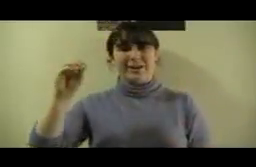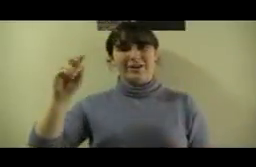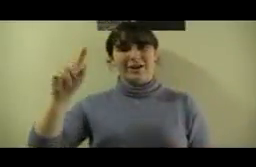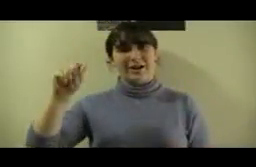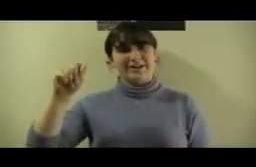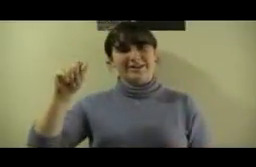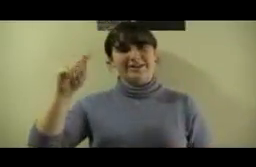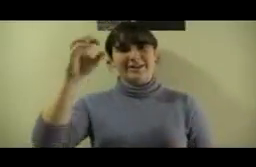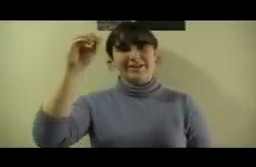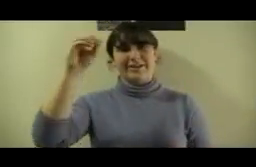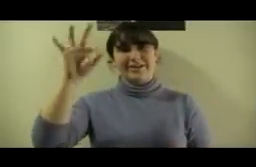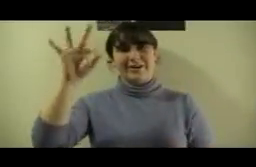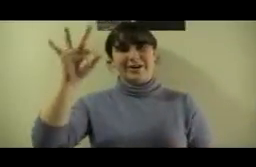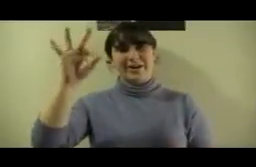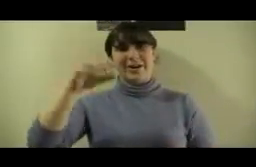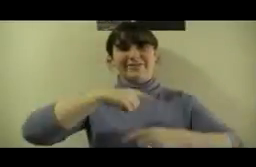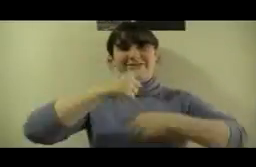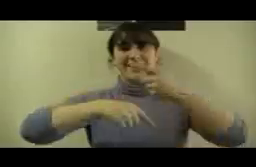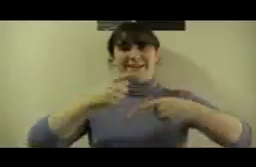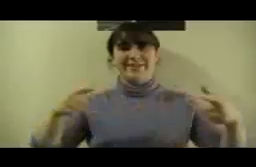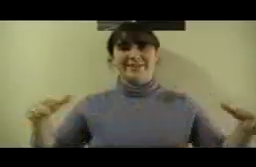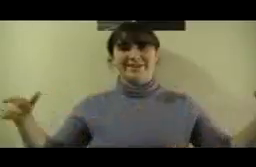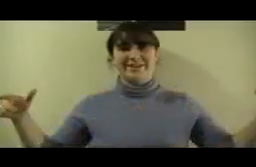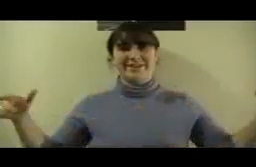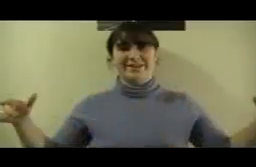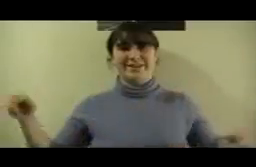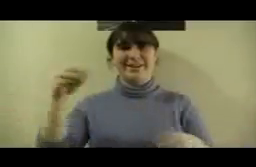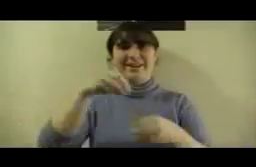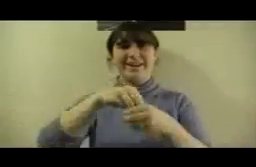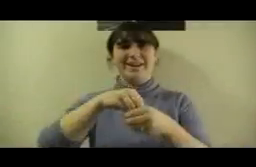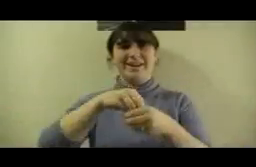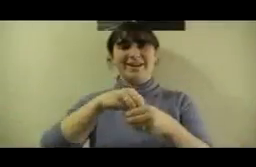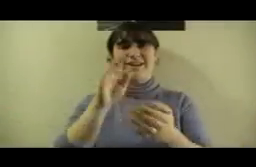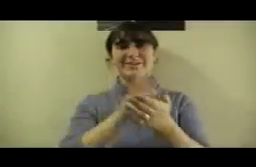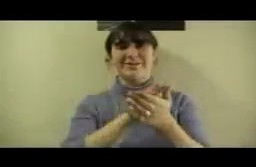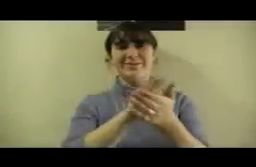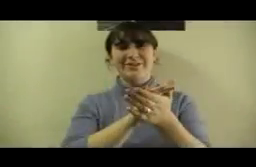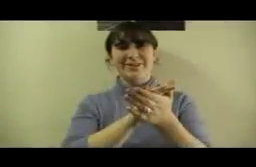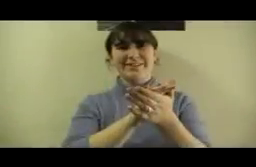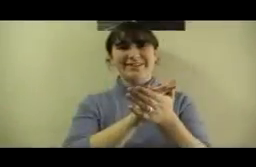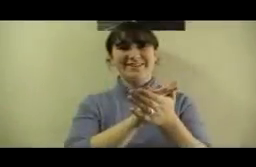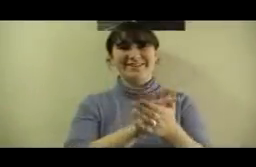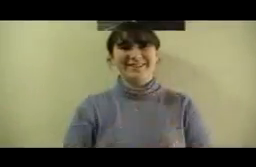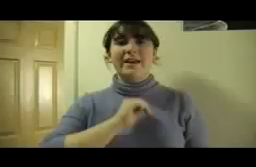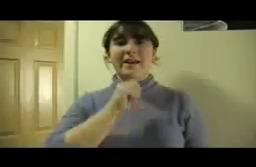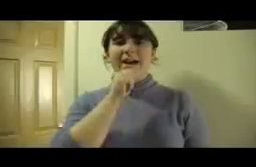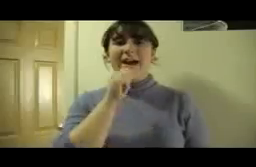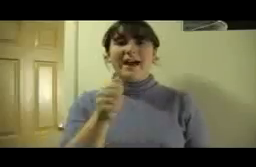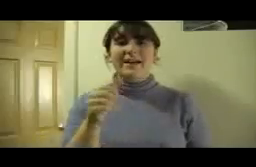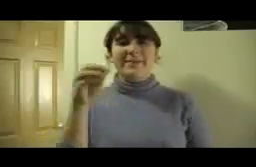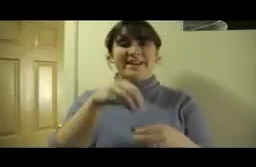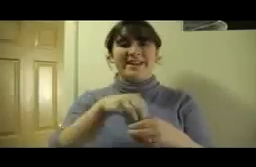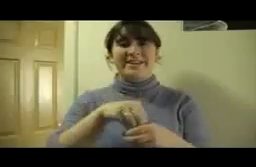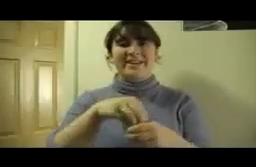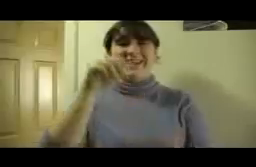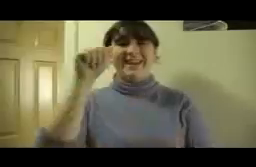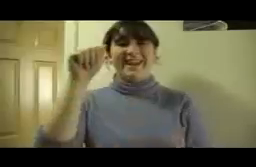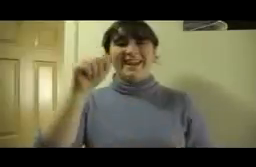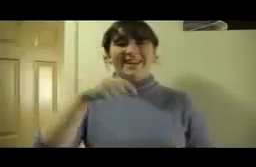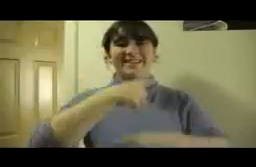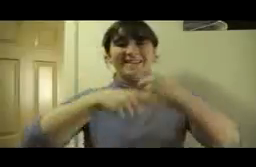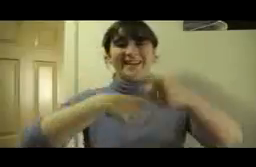a lot of sign language in school? I'm in